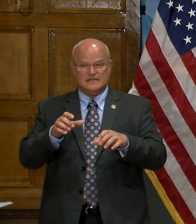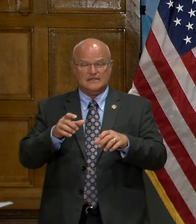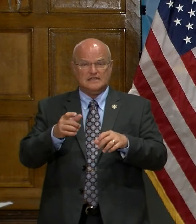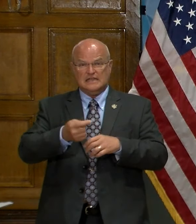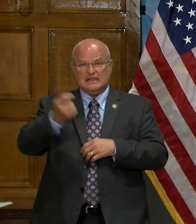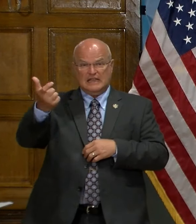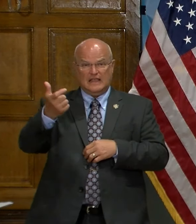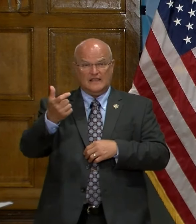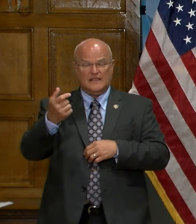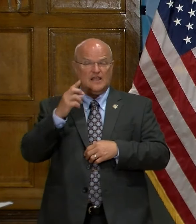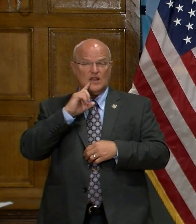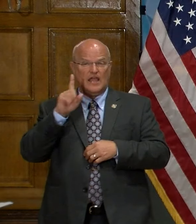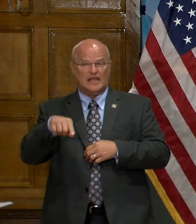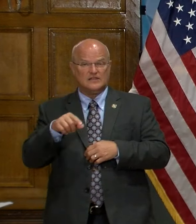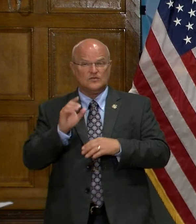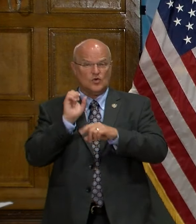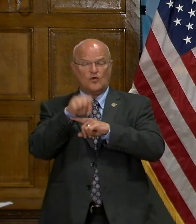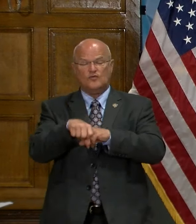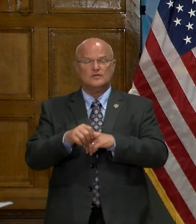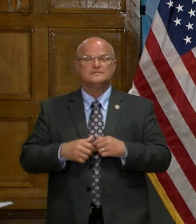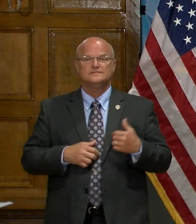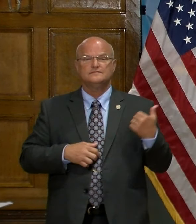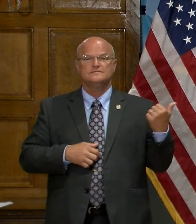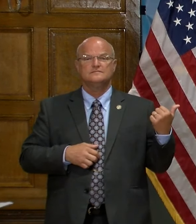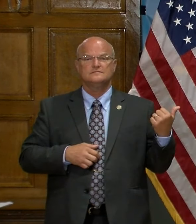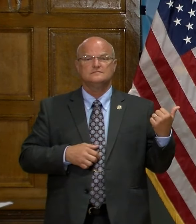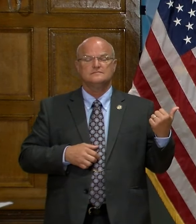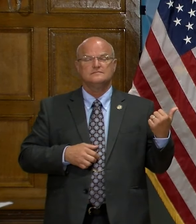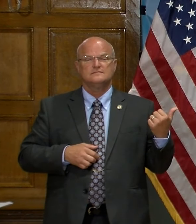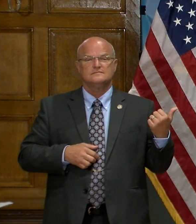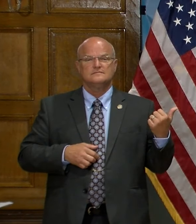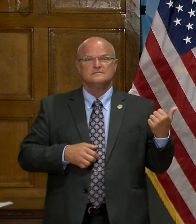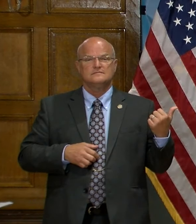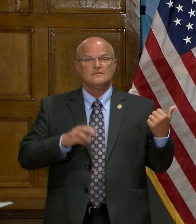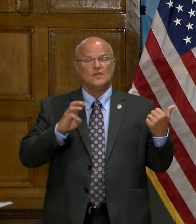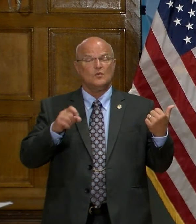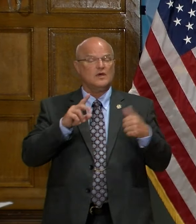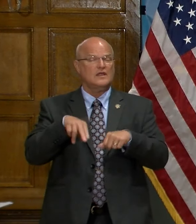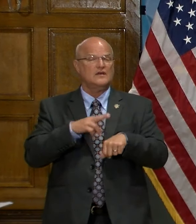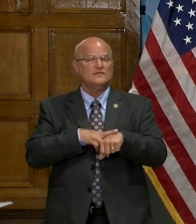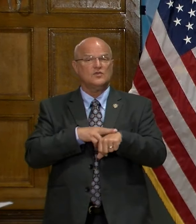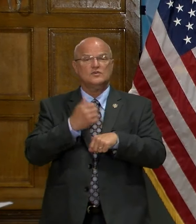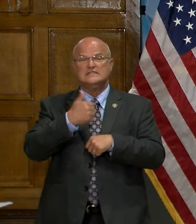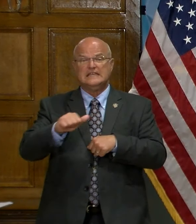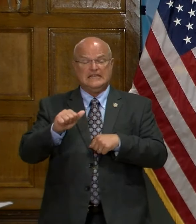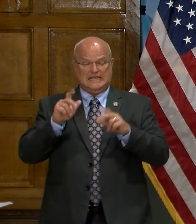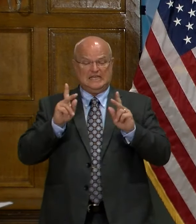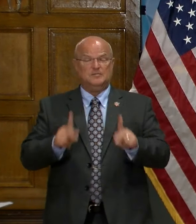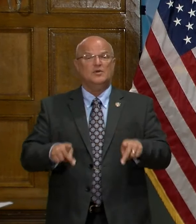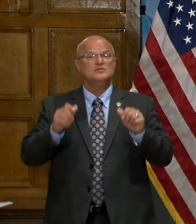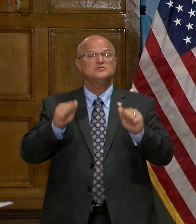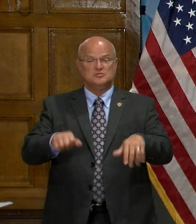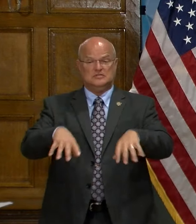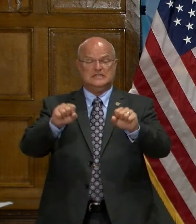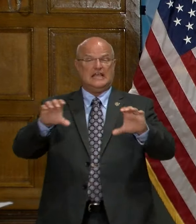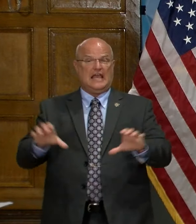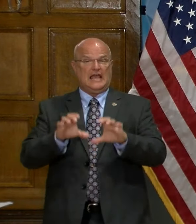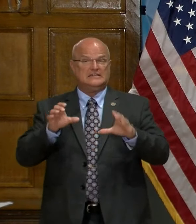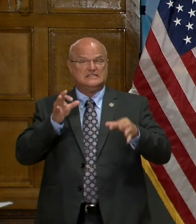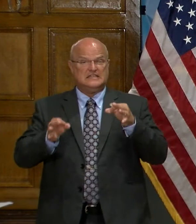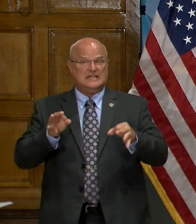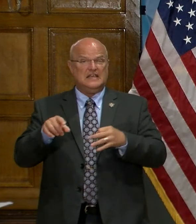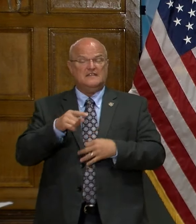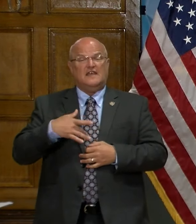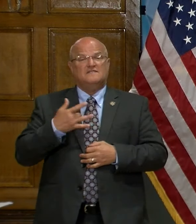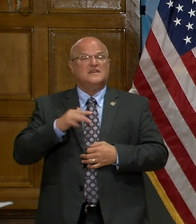rescind that or overrule it somehow? Well, of course, any citizen could take action if